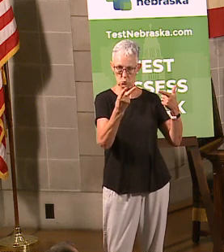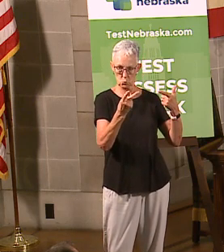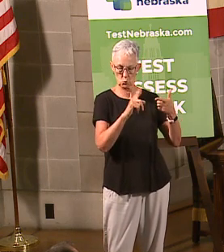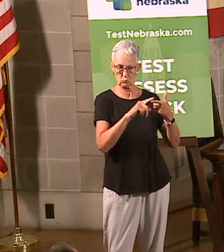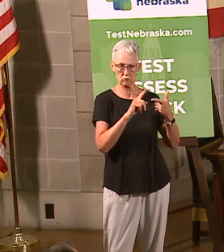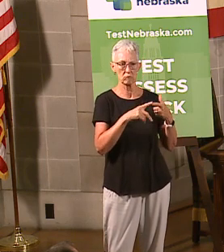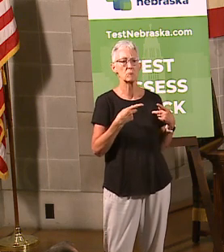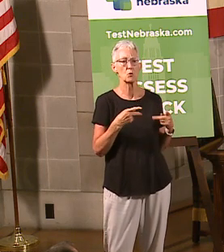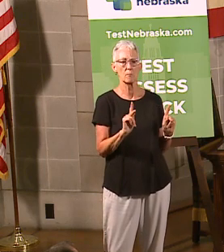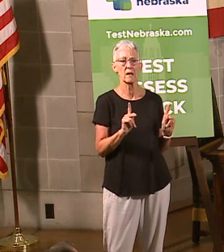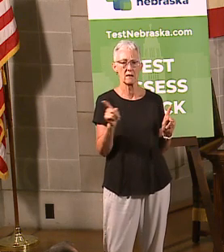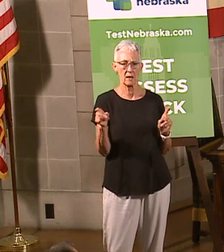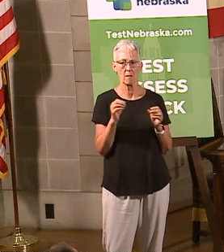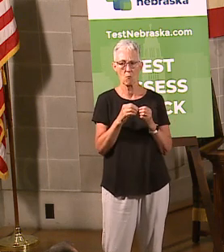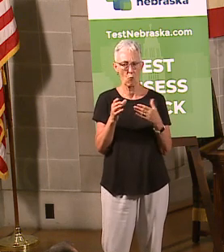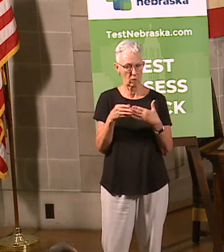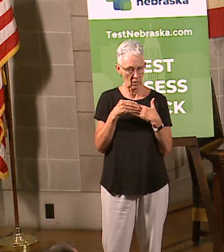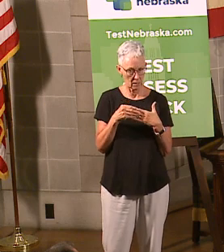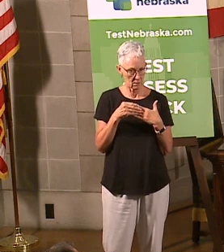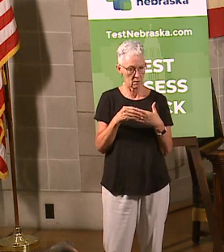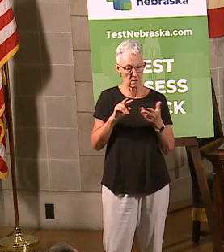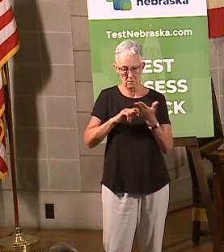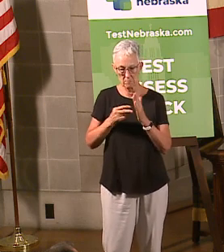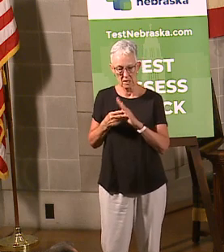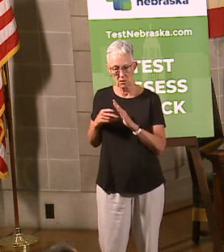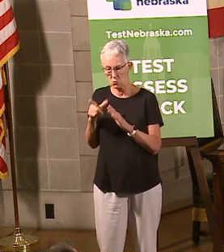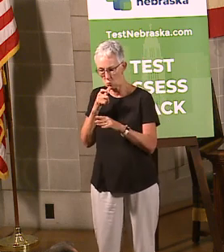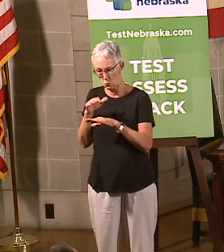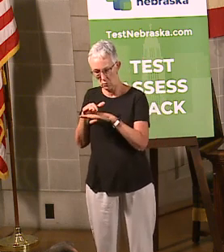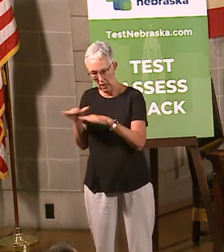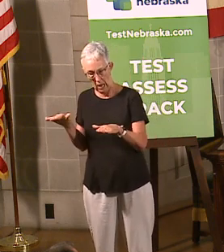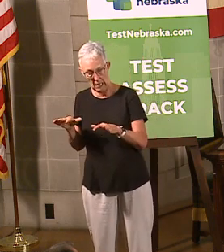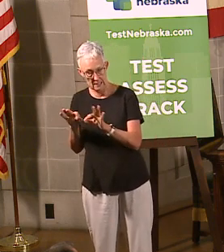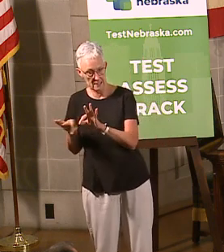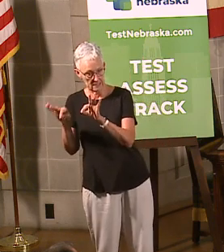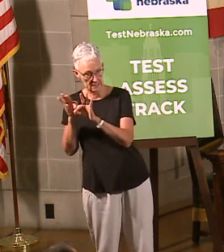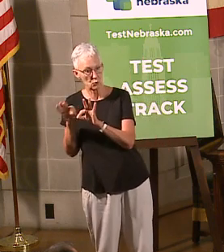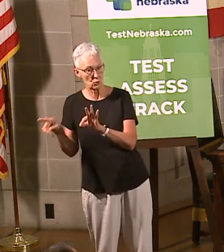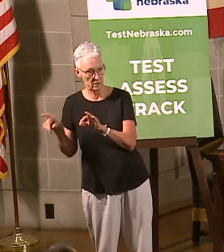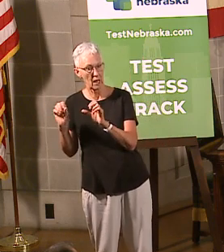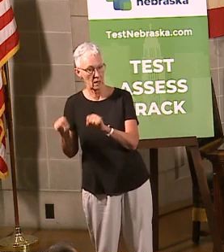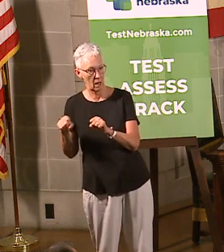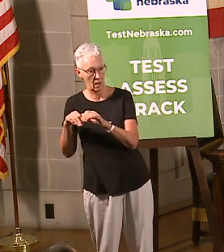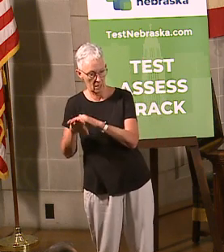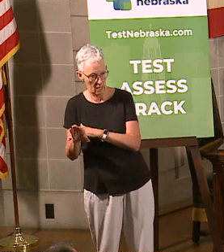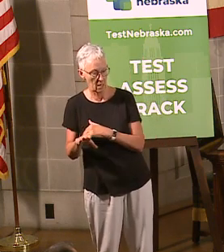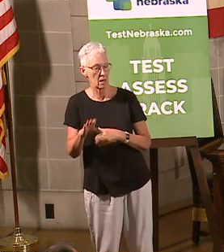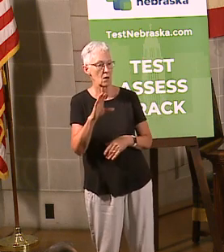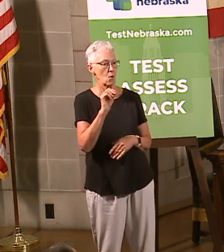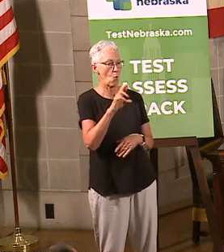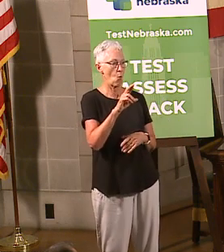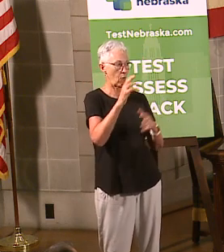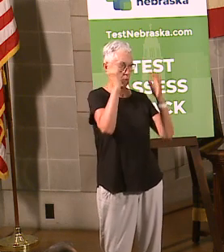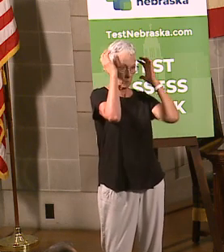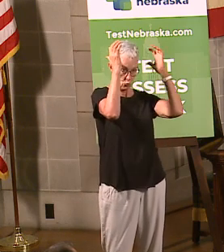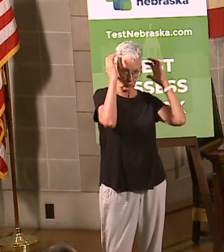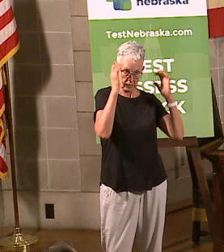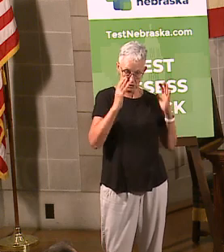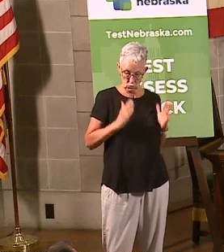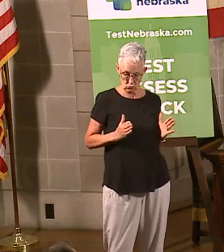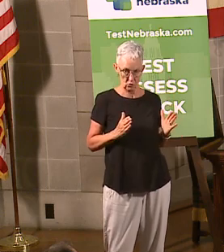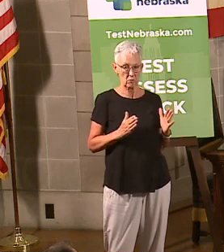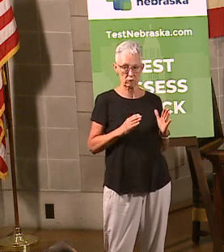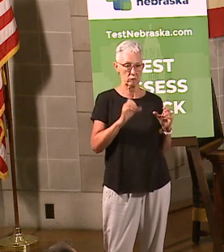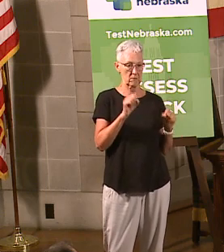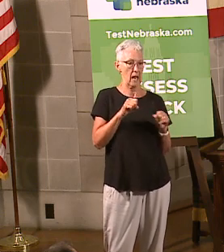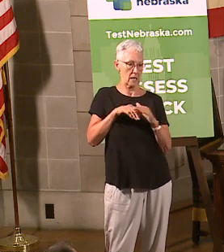limited non-essential personnel entry and services like salons or cosmetologists to come in.